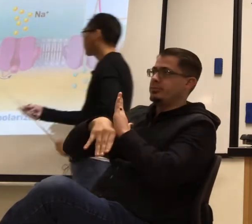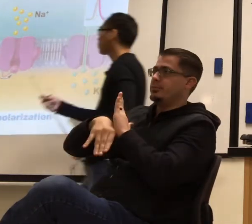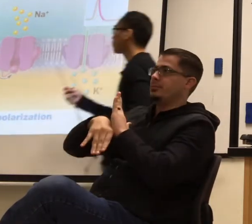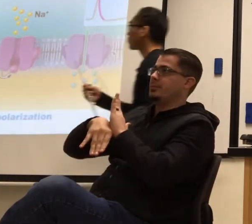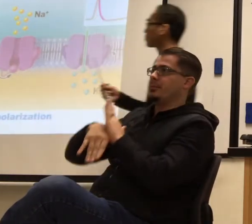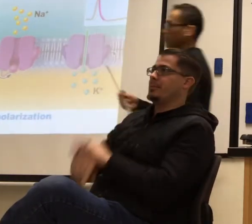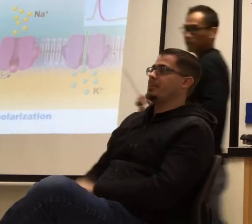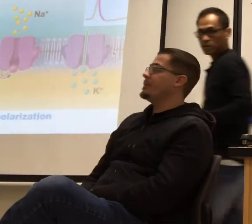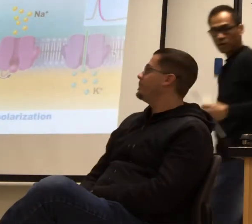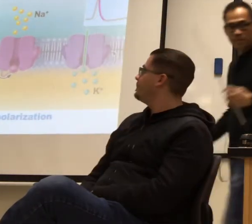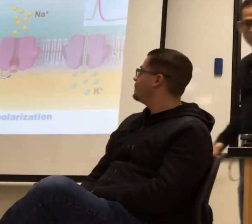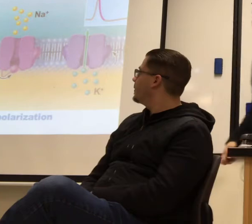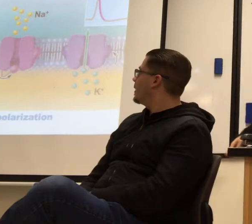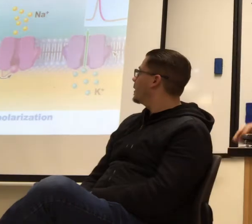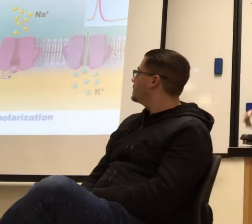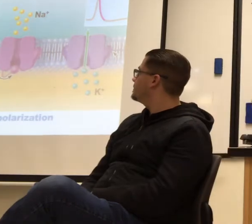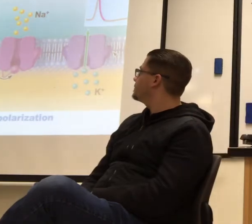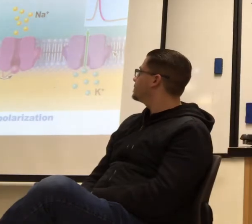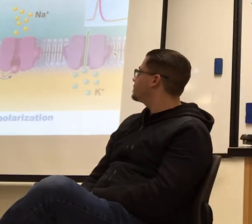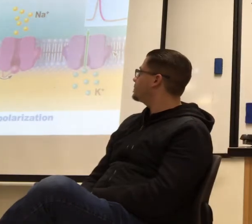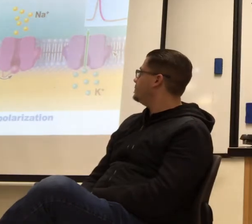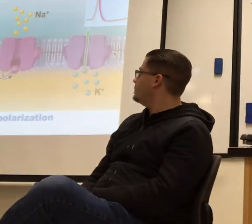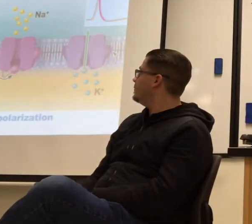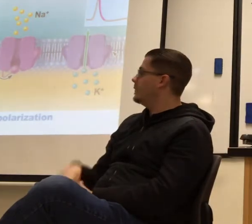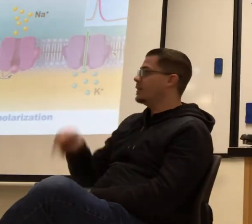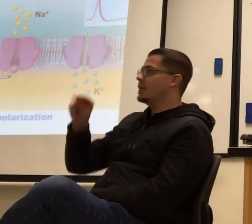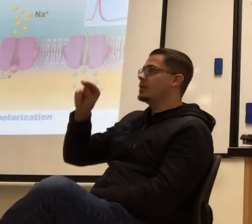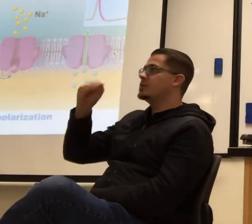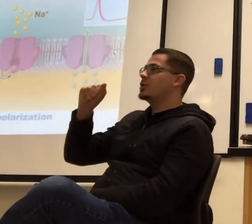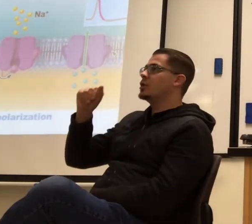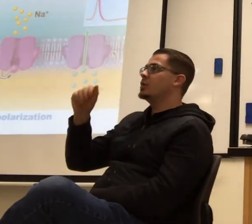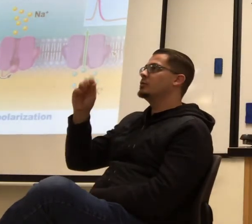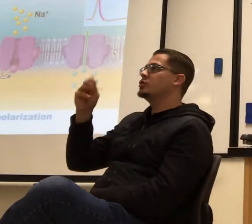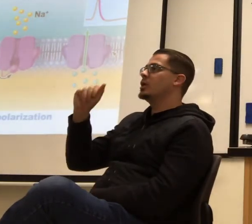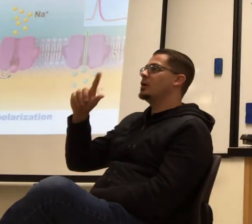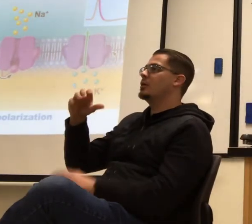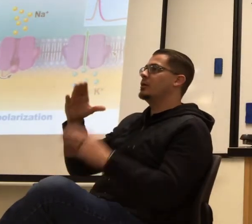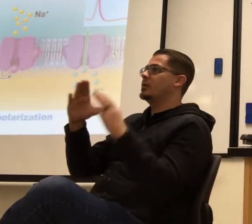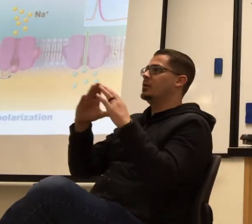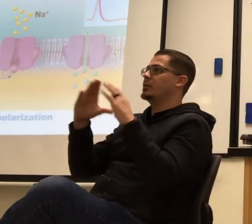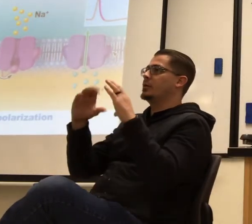so sodium channels inactivated.